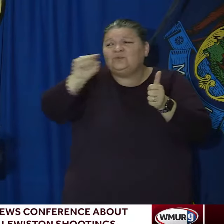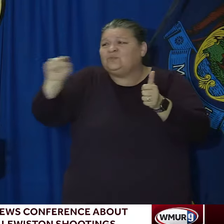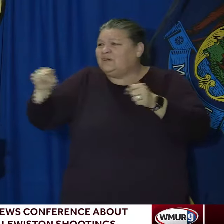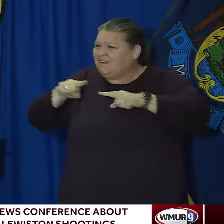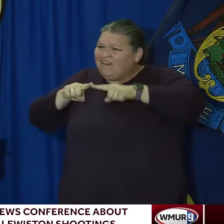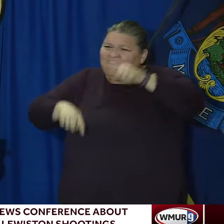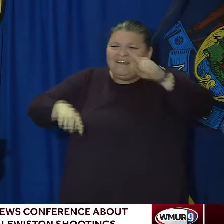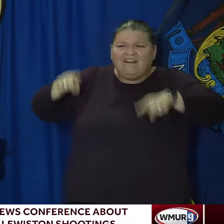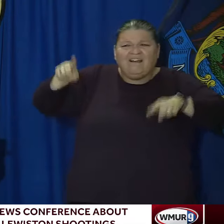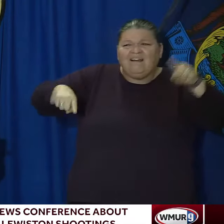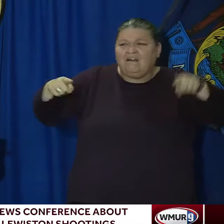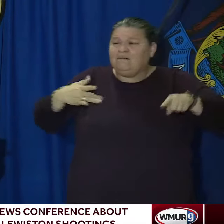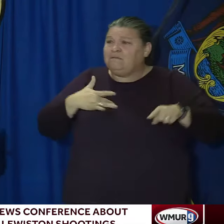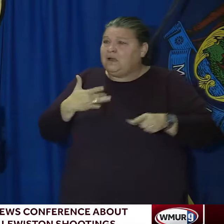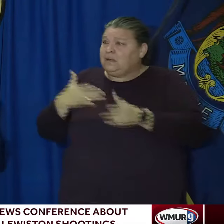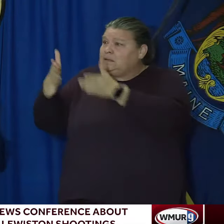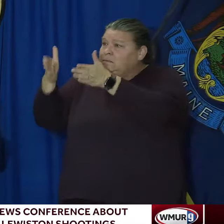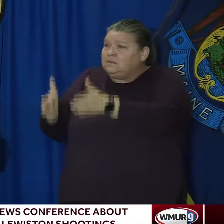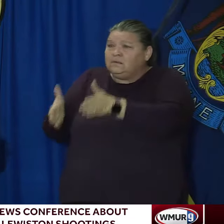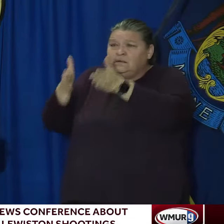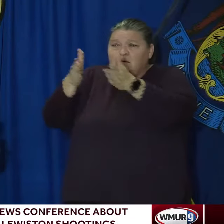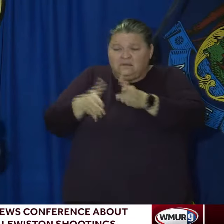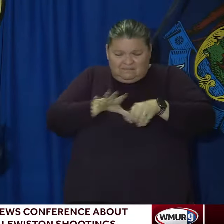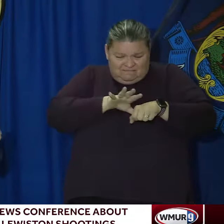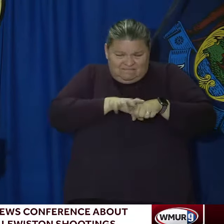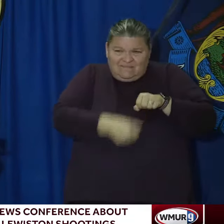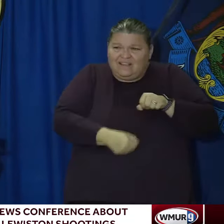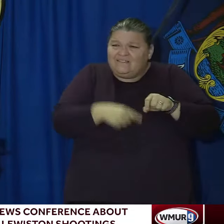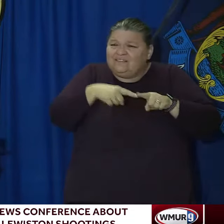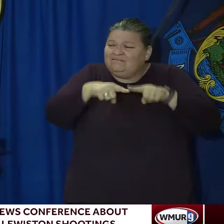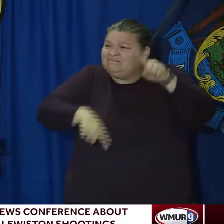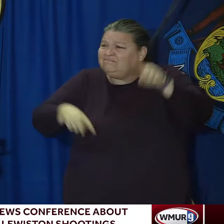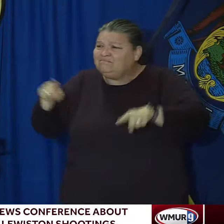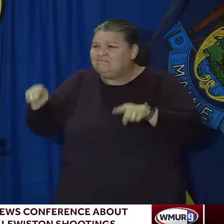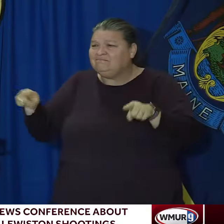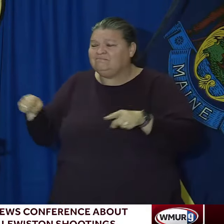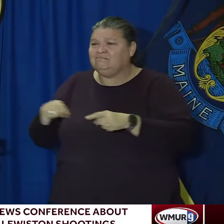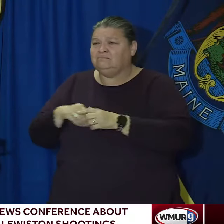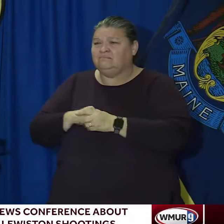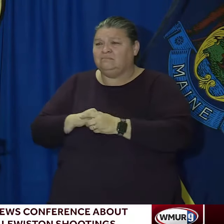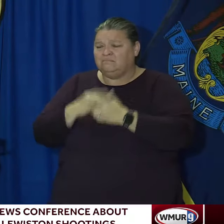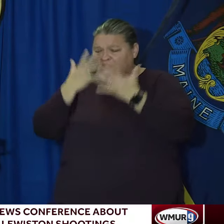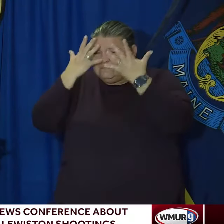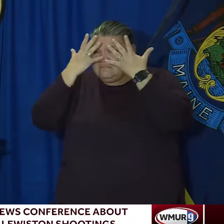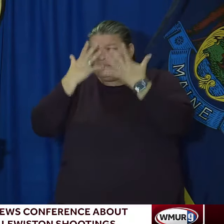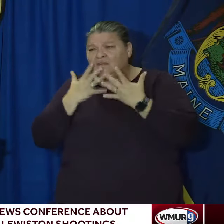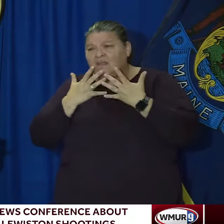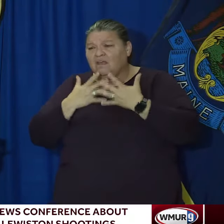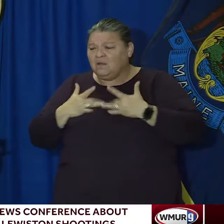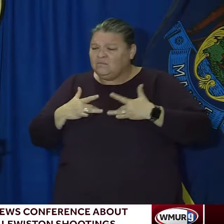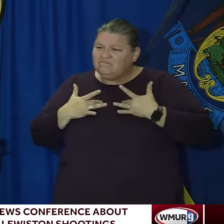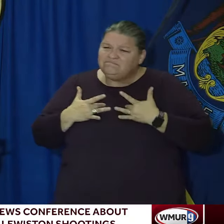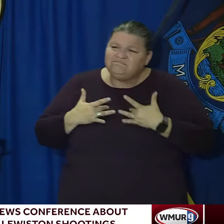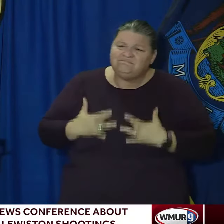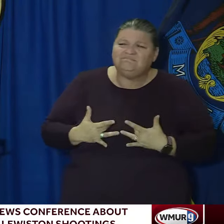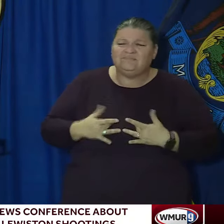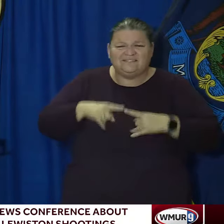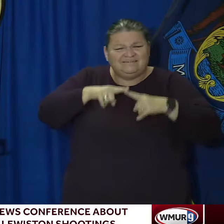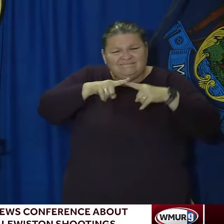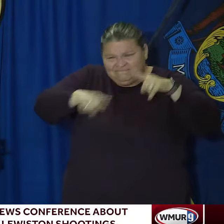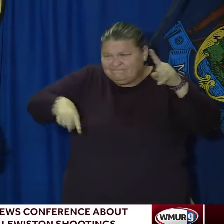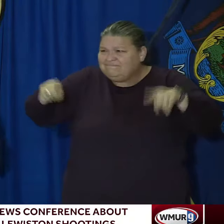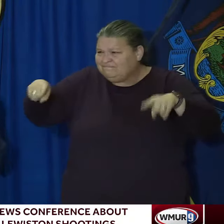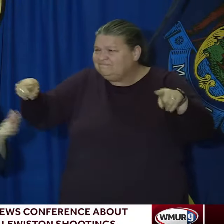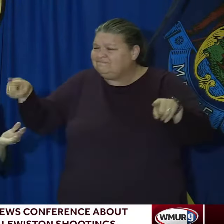mourns differently. Each person grieves differently. But what's not different,